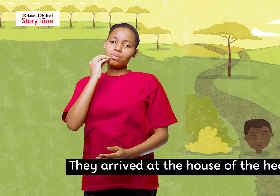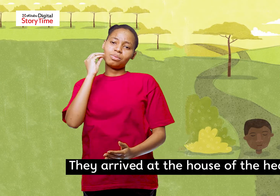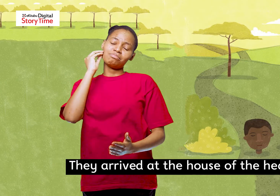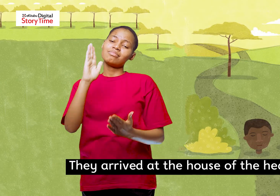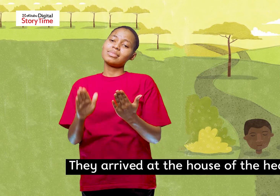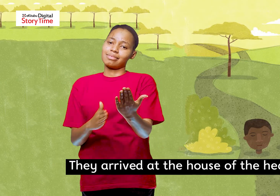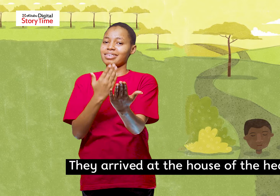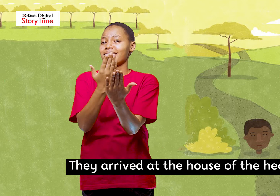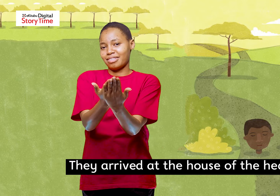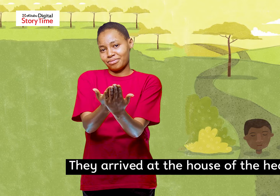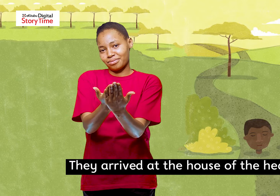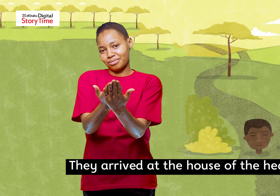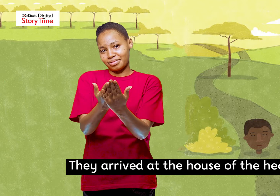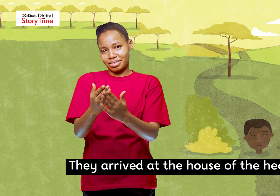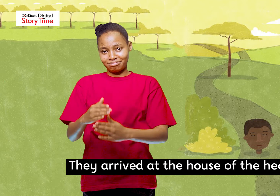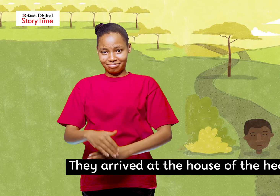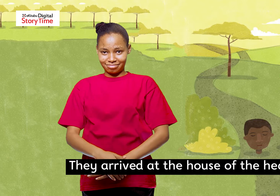They arrived at the house of the head.